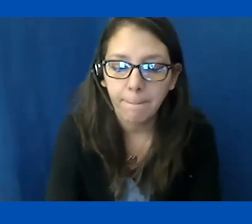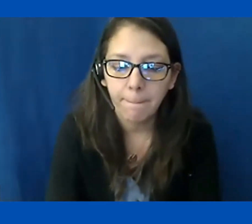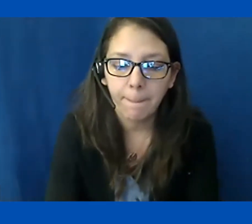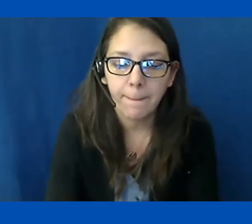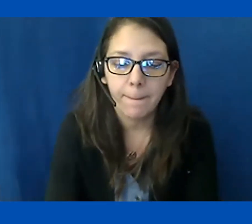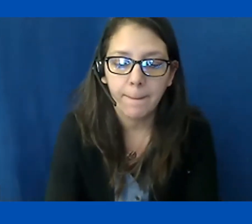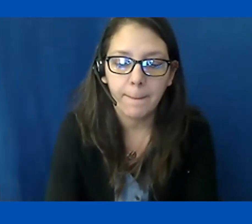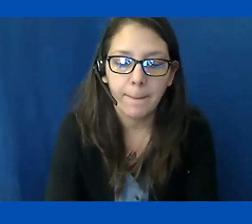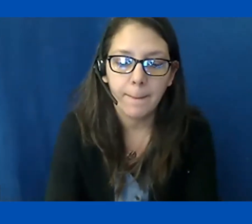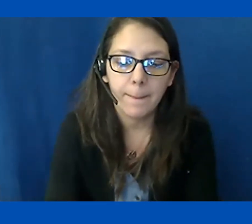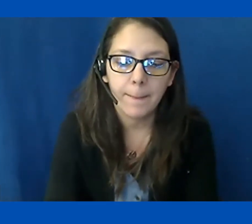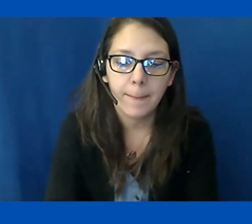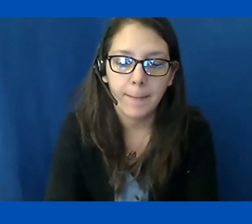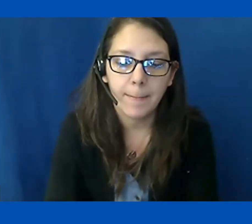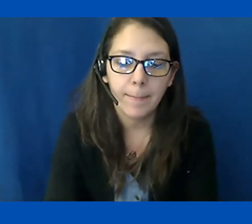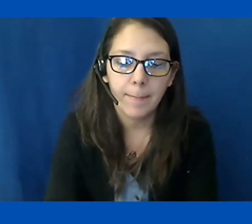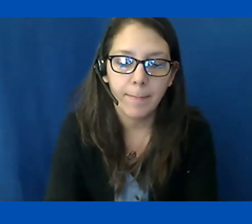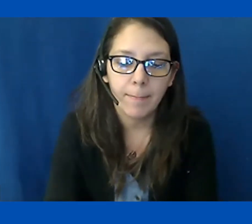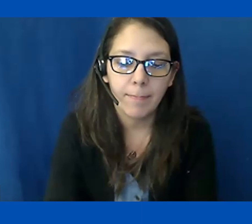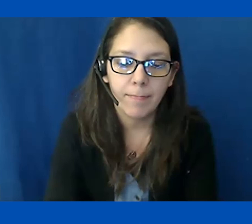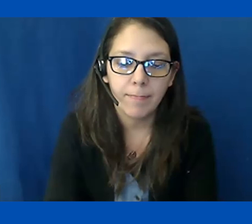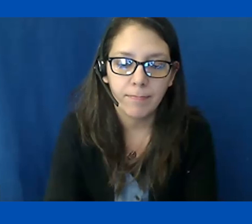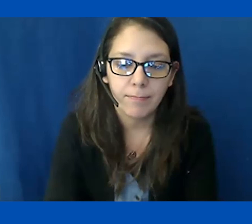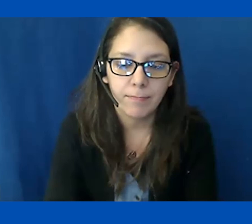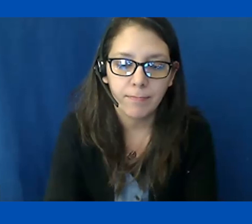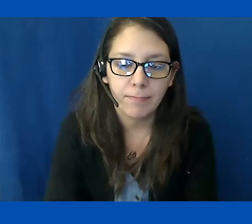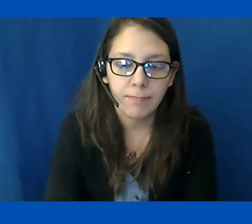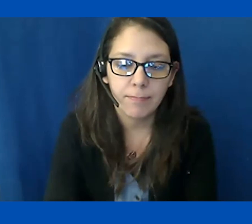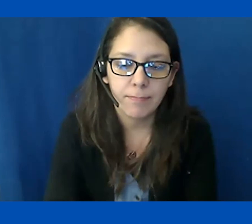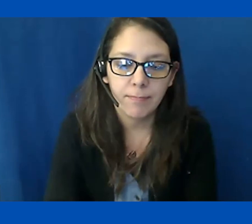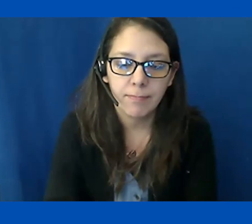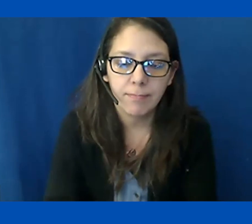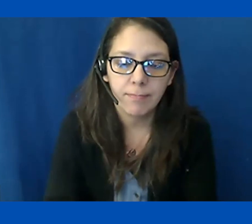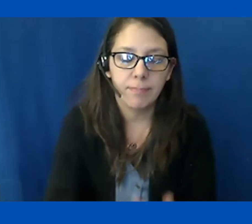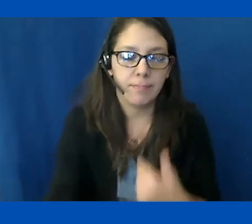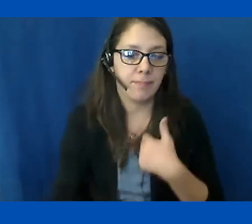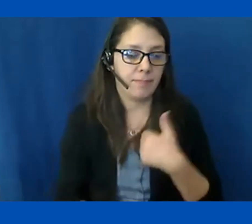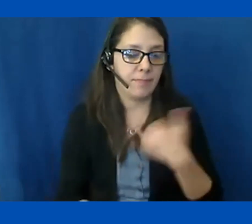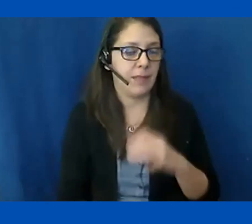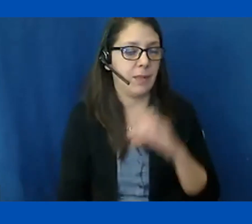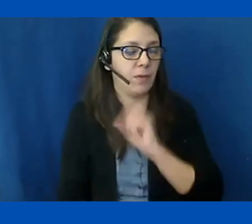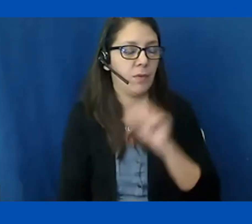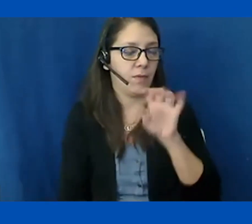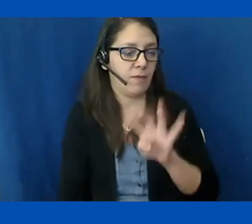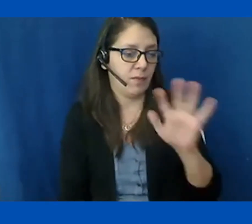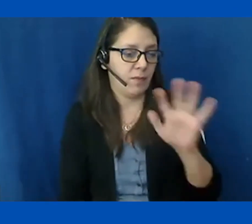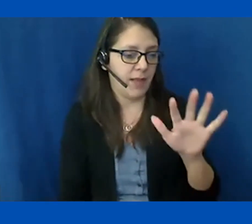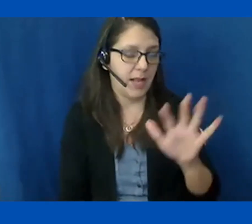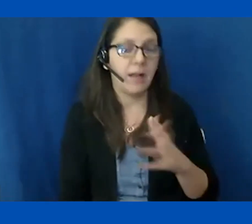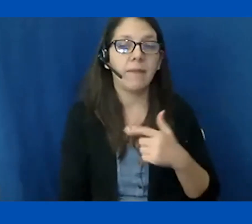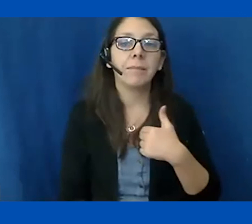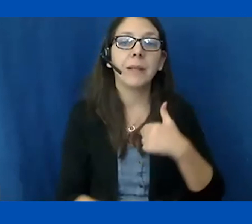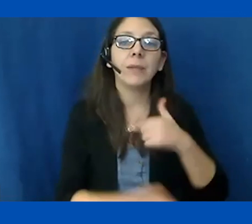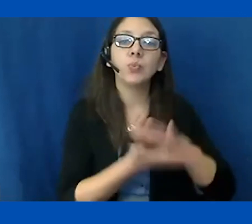I'm 45 now, so my school days are in the past, and that's when I noticed that I had to